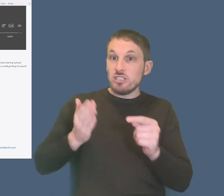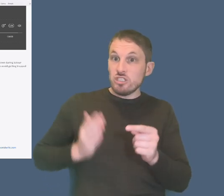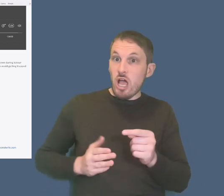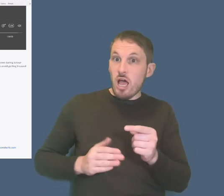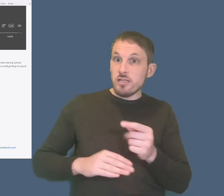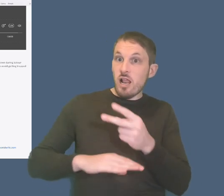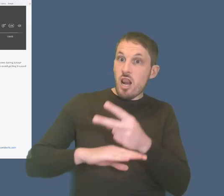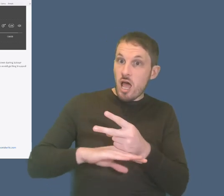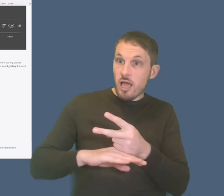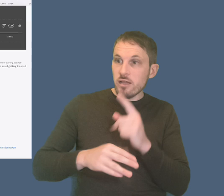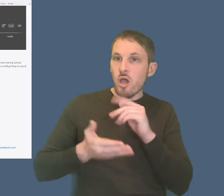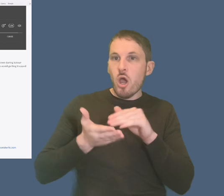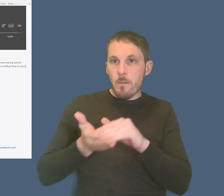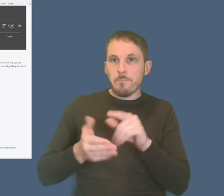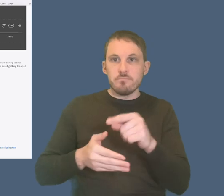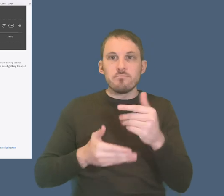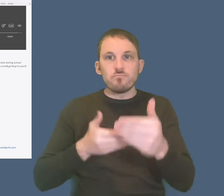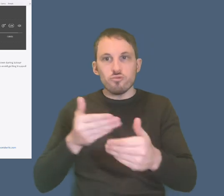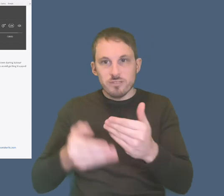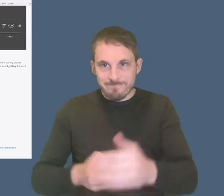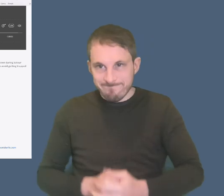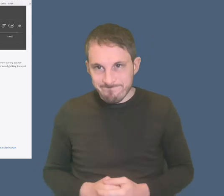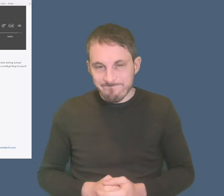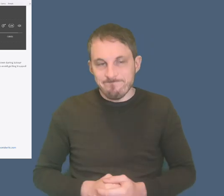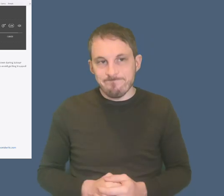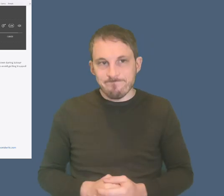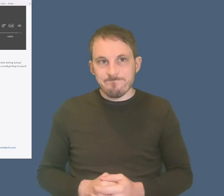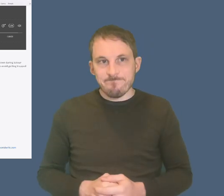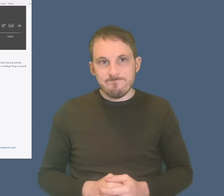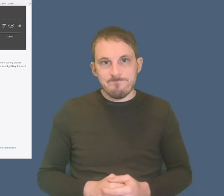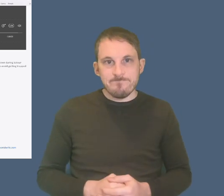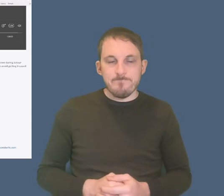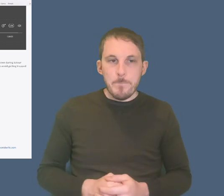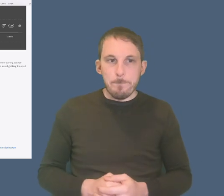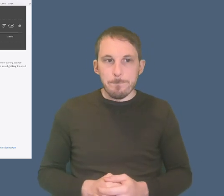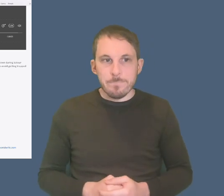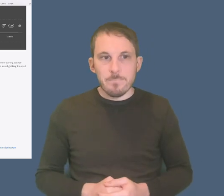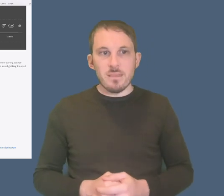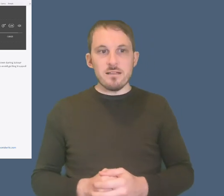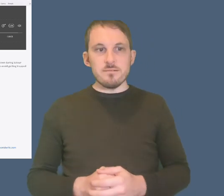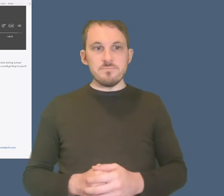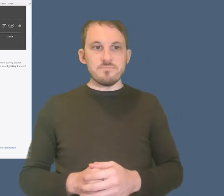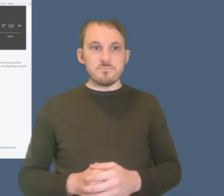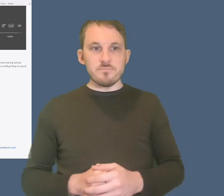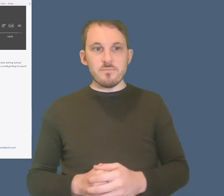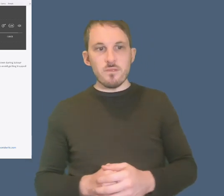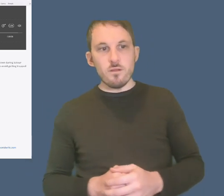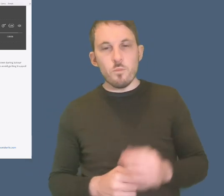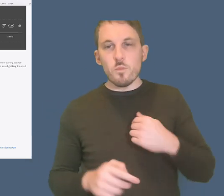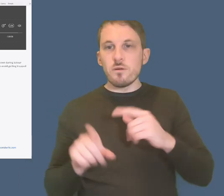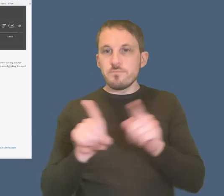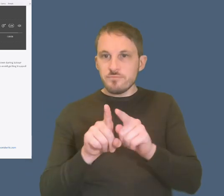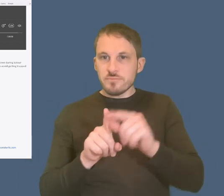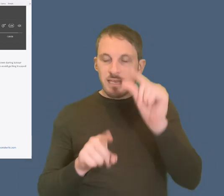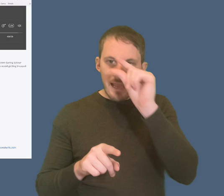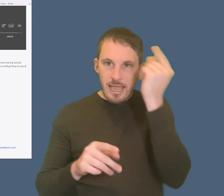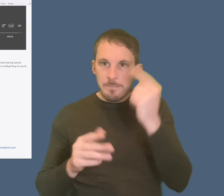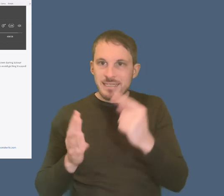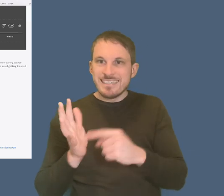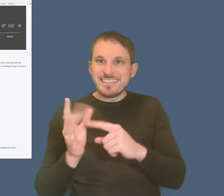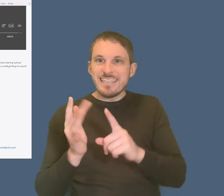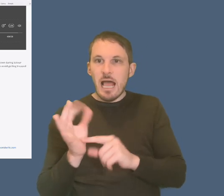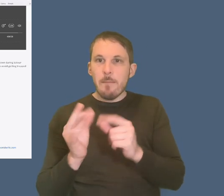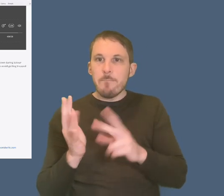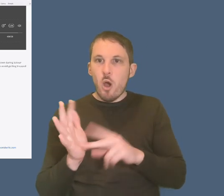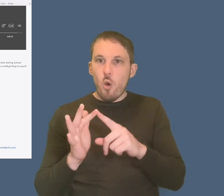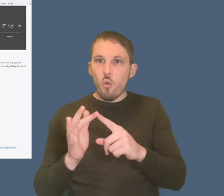that facilitated that whole process. But we aimed to keep her sacrum and tailbone free to move back